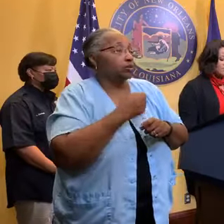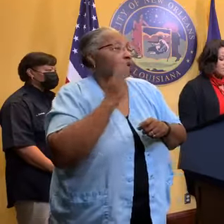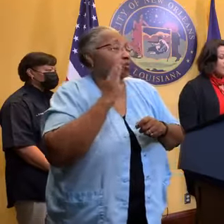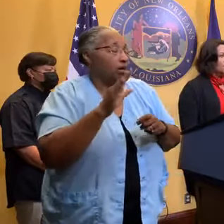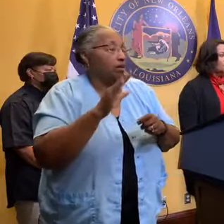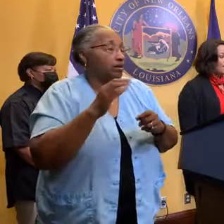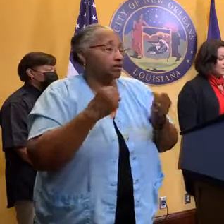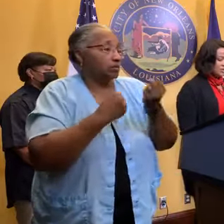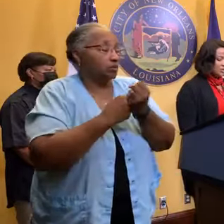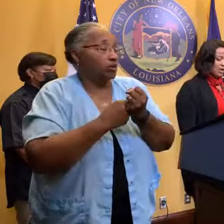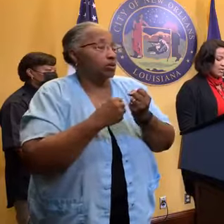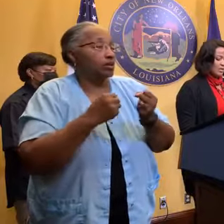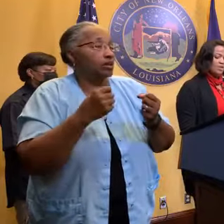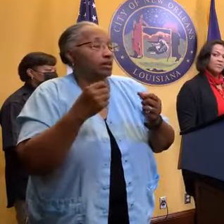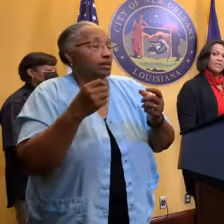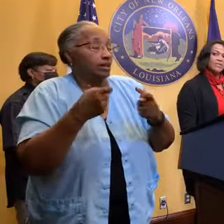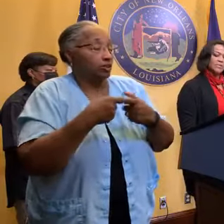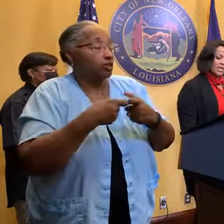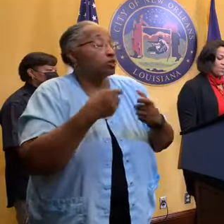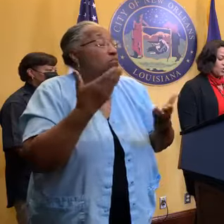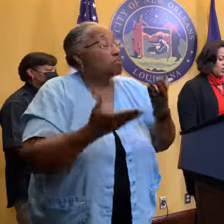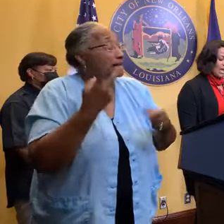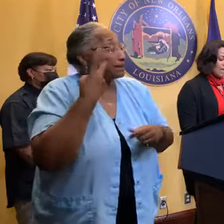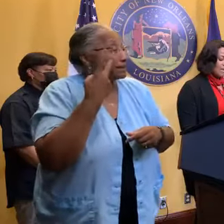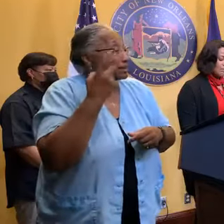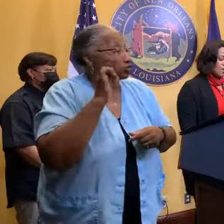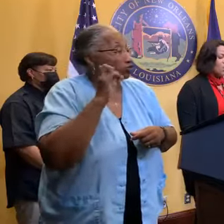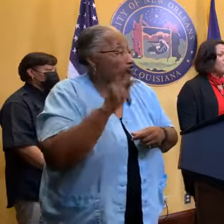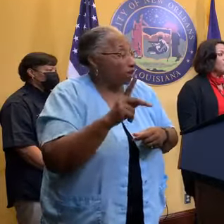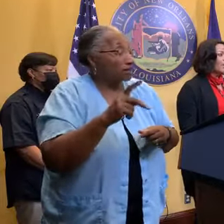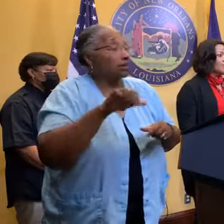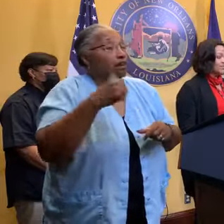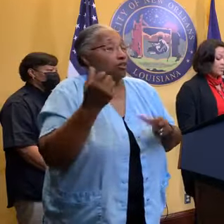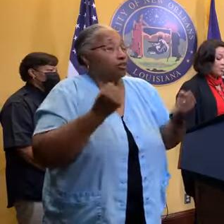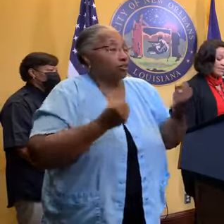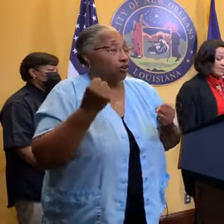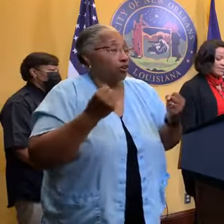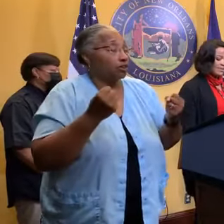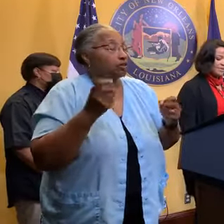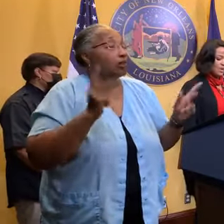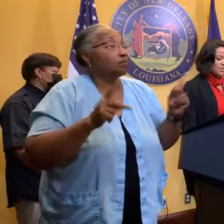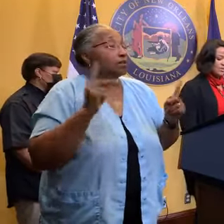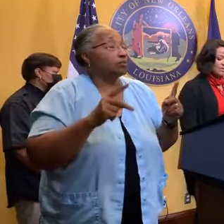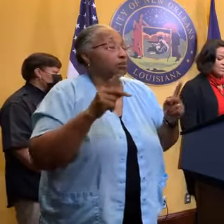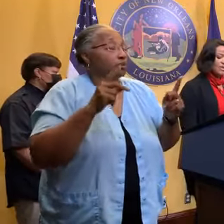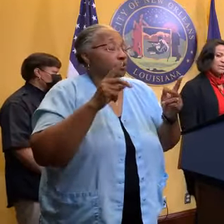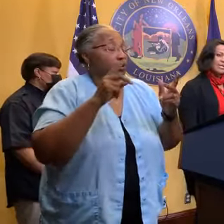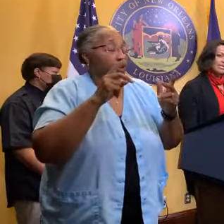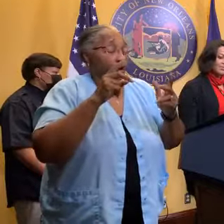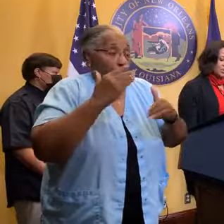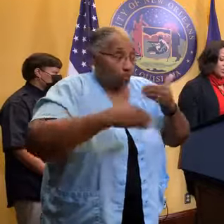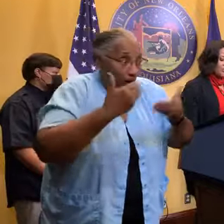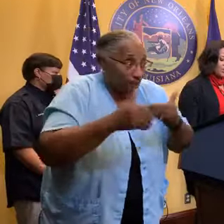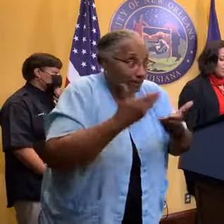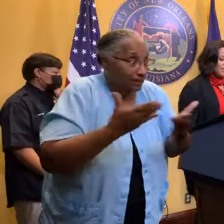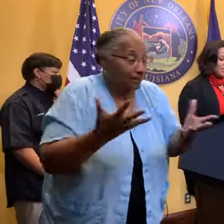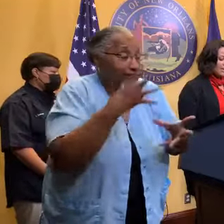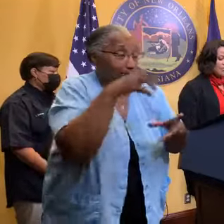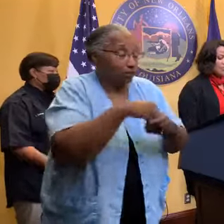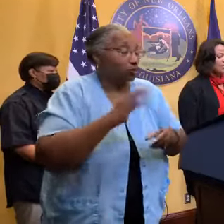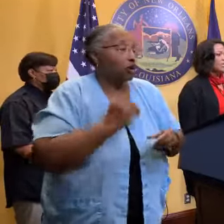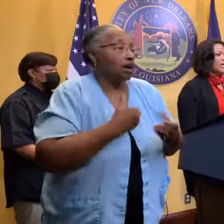actions. You may see trucks, other vehicles, and workers lined up while we process them into our system, taking inventory of